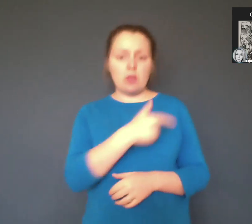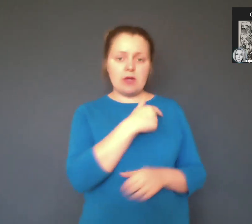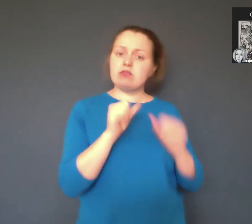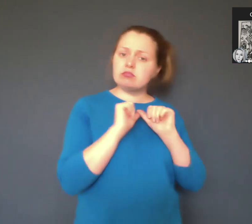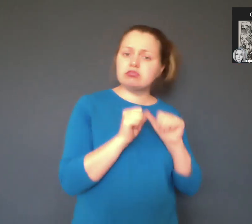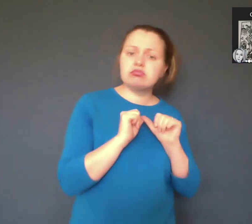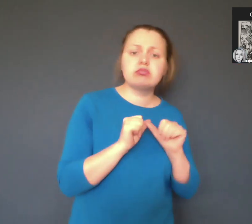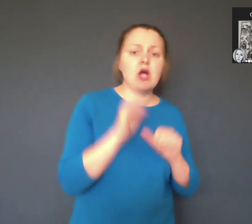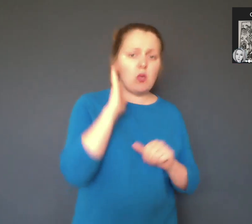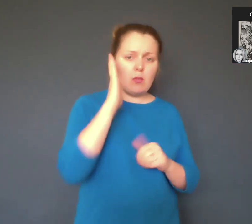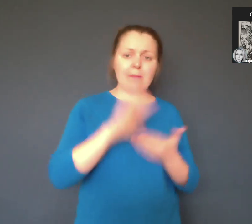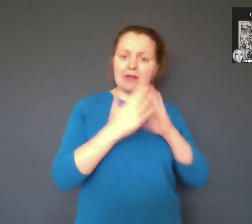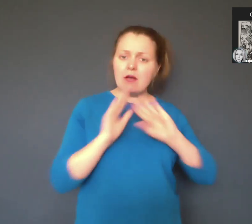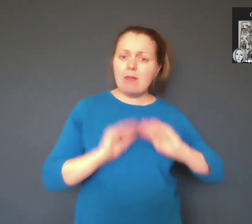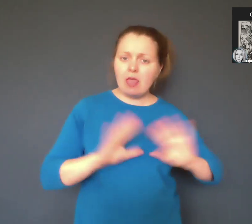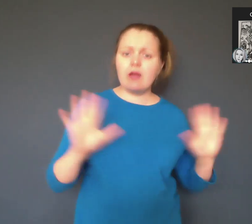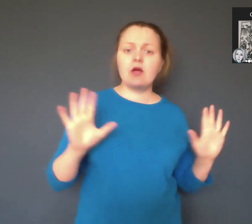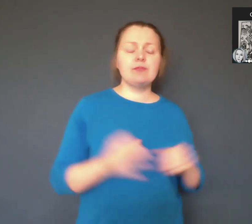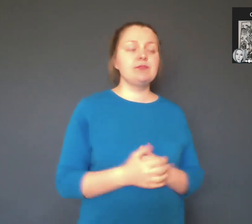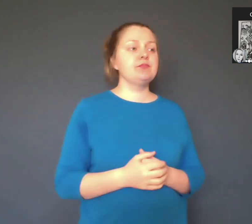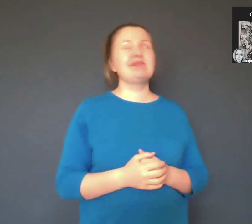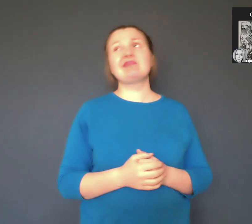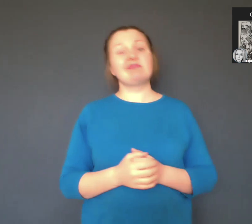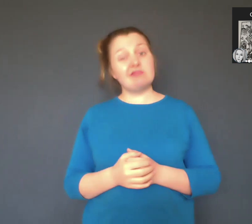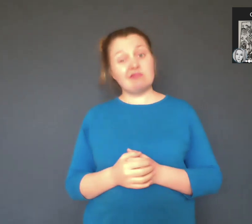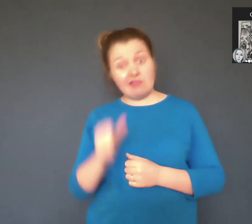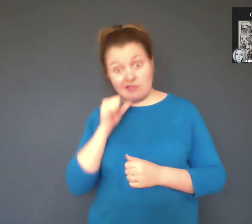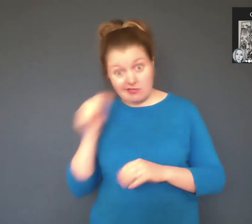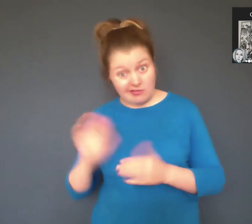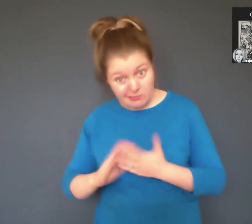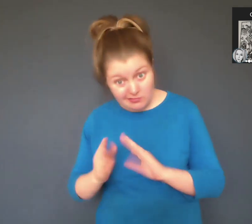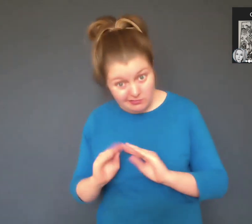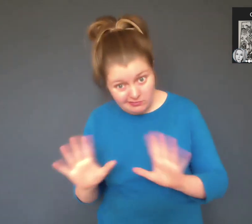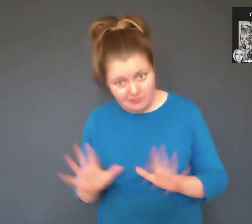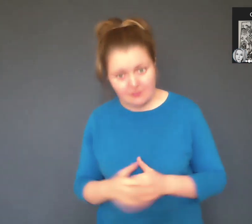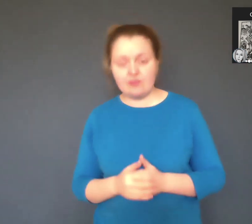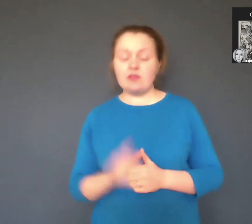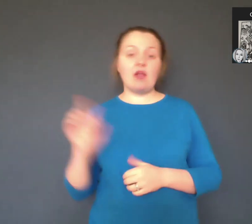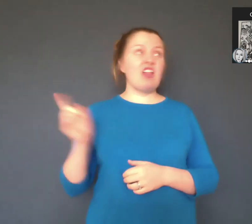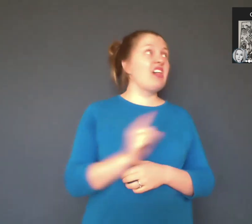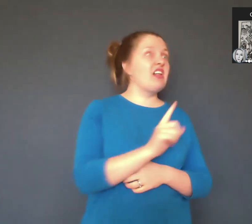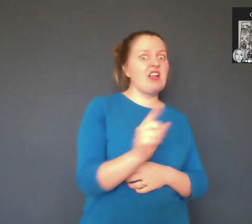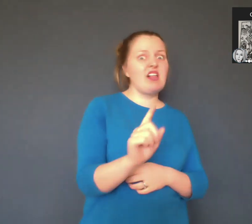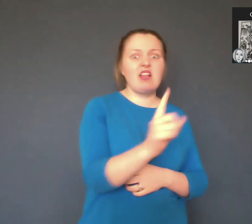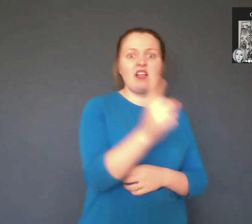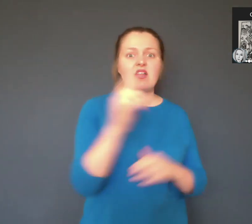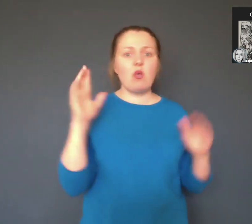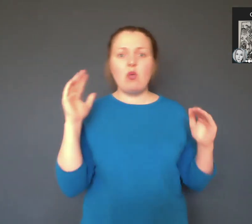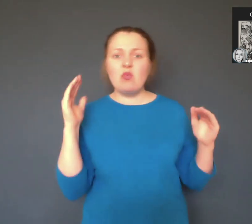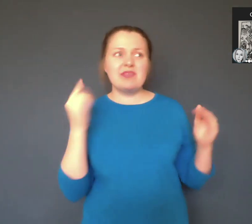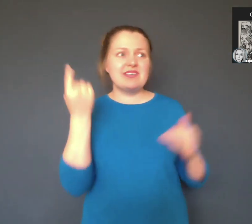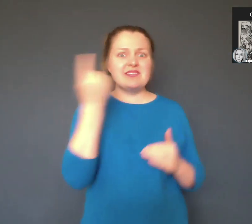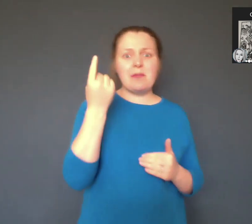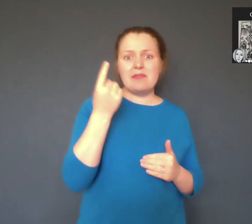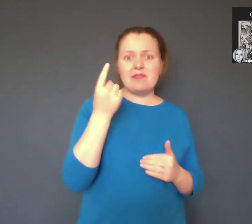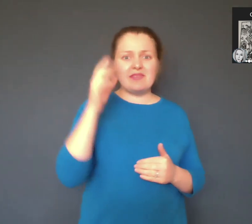some sight would trigger a memory, but it was a frustrating business. Every now and then in some square or street, Harvey would